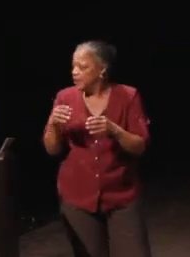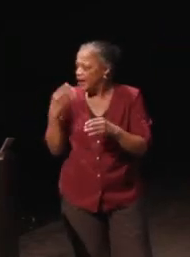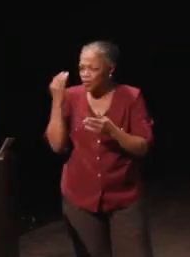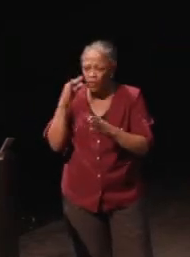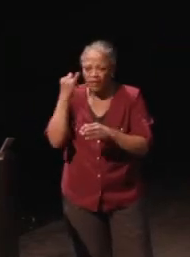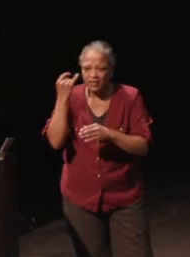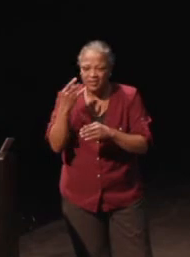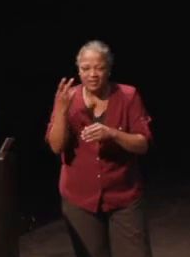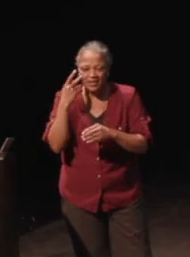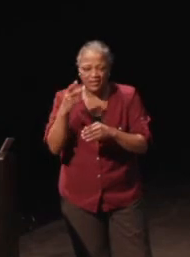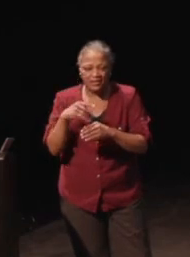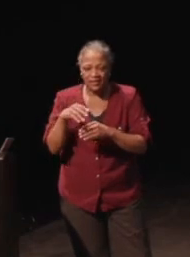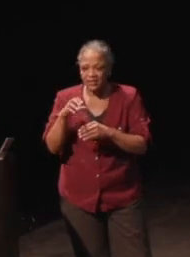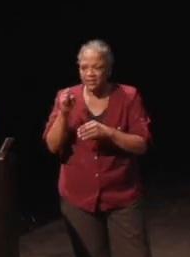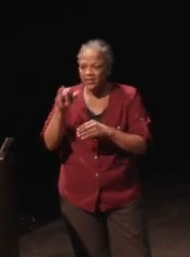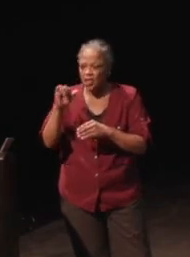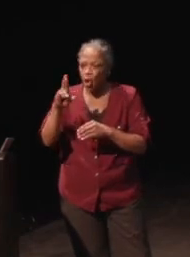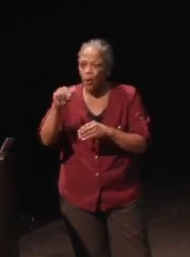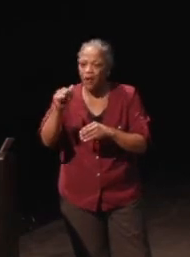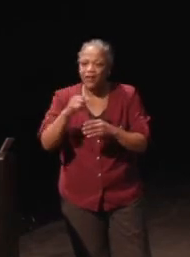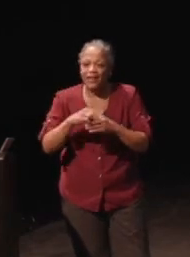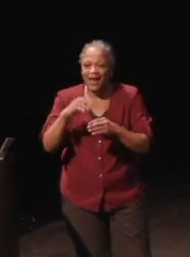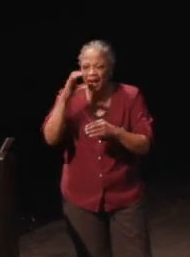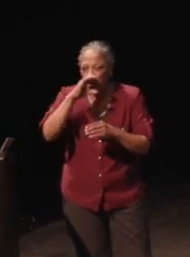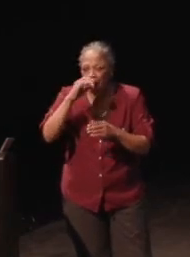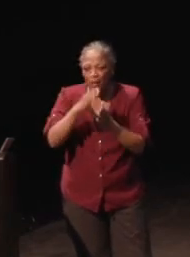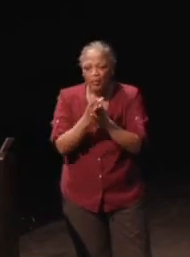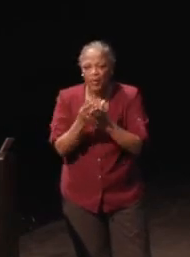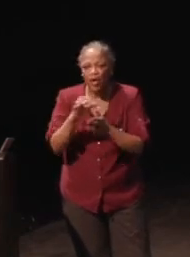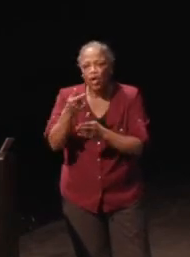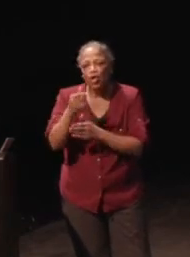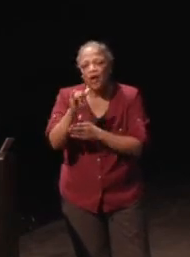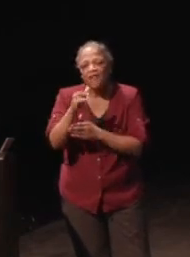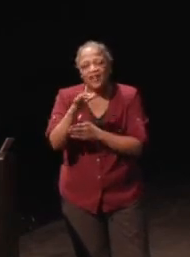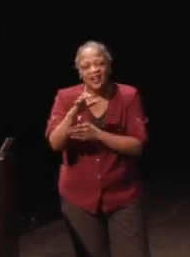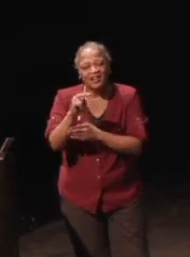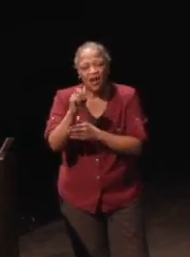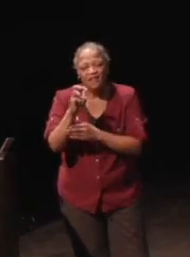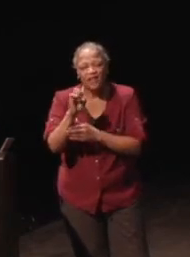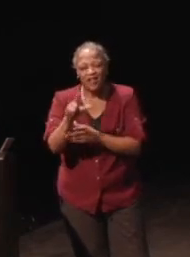wonderful kind of comic book style, graphic novel style,